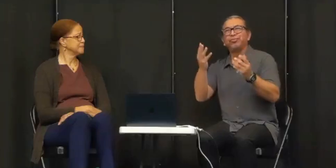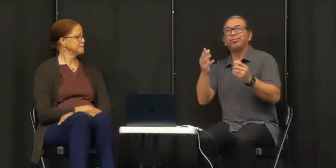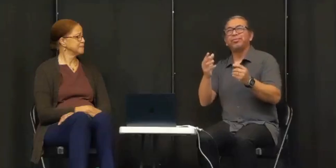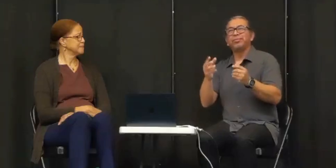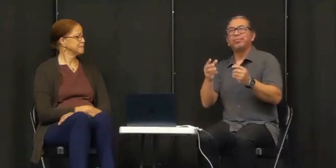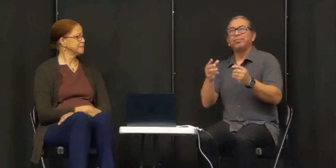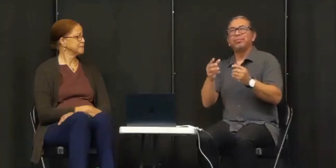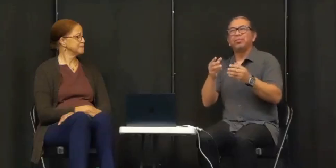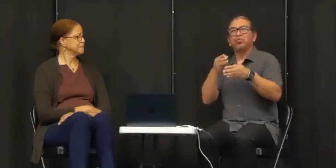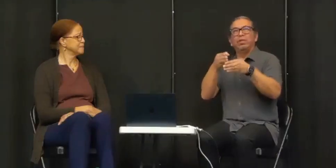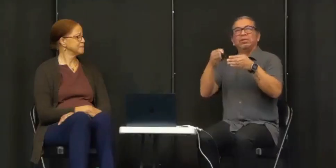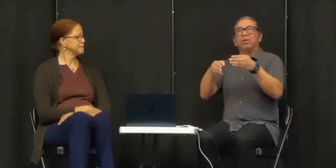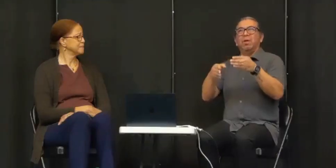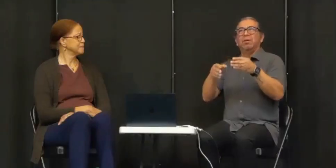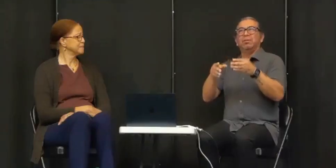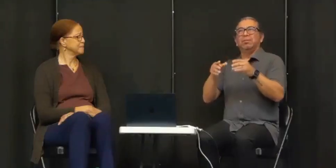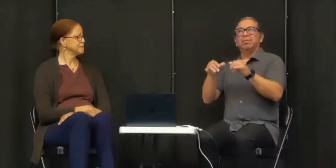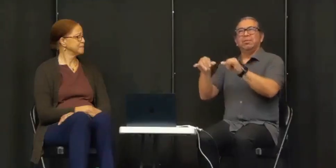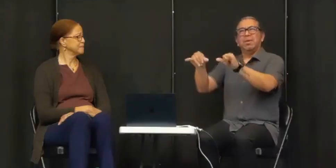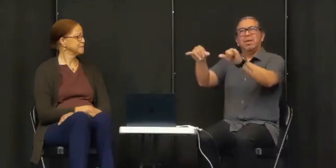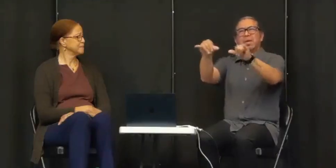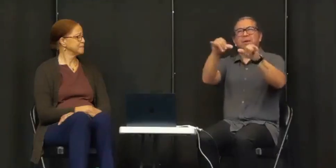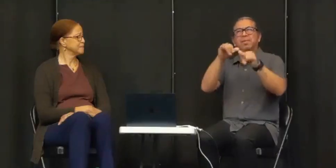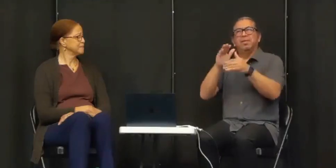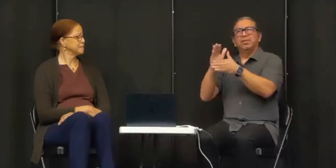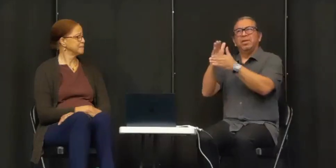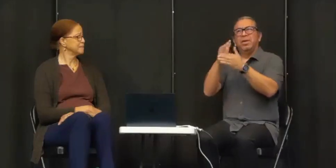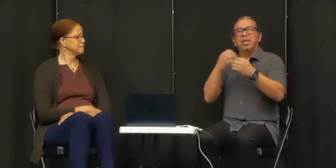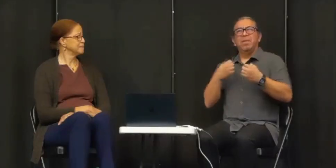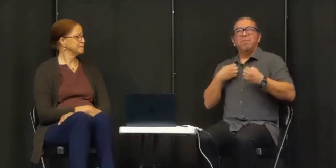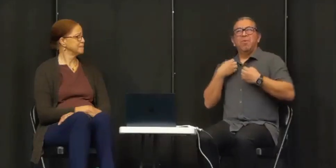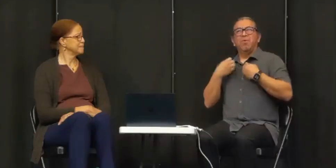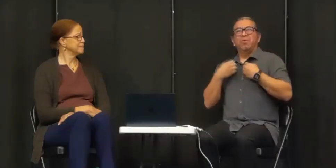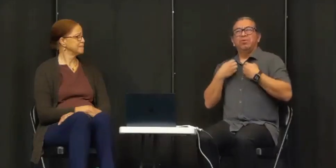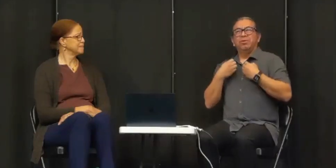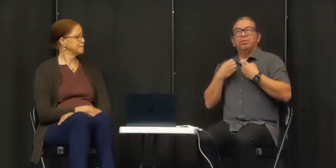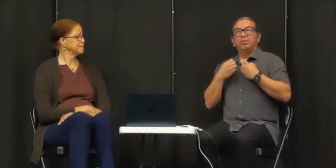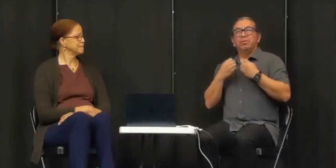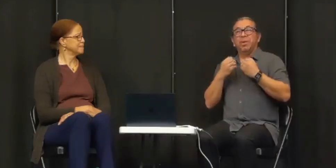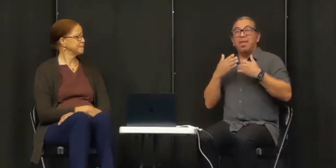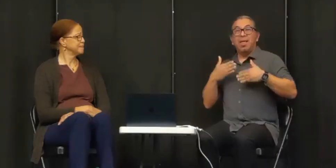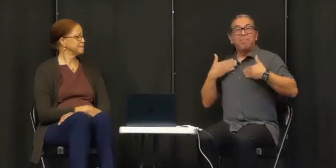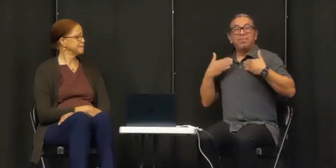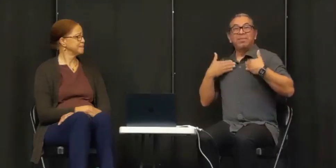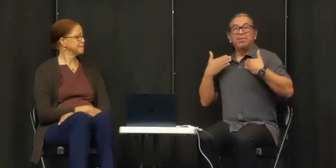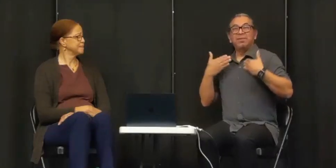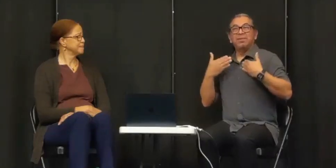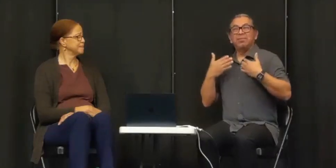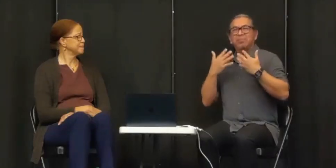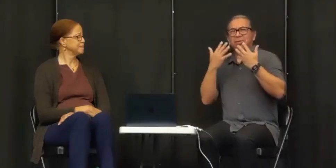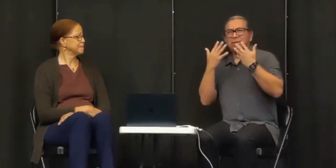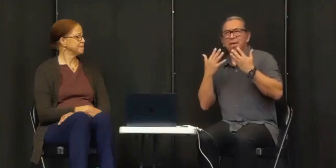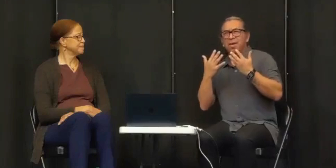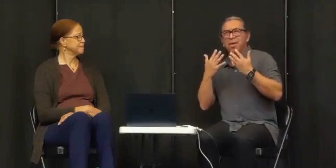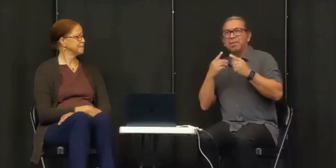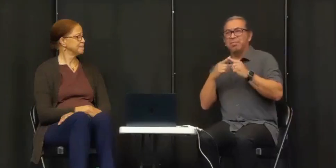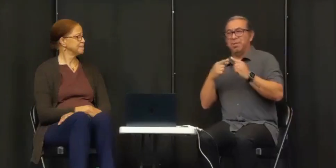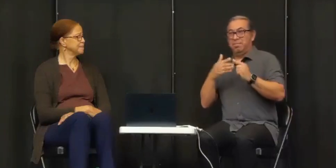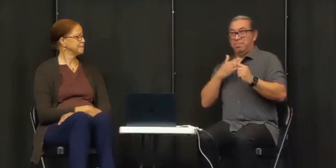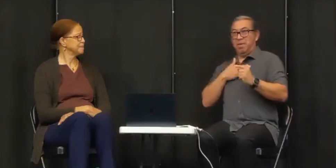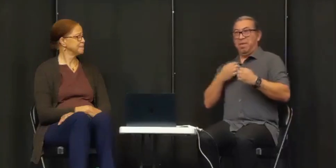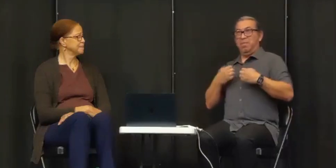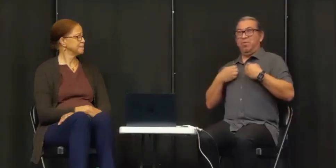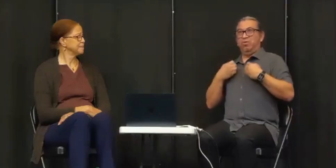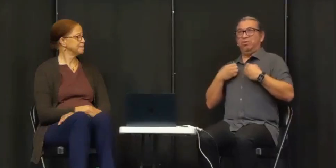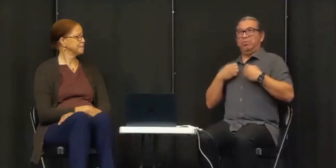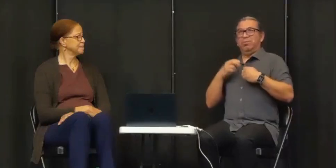Our big news announcement gets put out, and the results, everybody is sharing emotions related to that news. Maybe it's happy, maybe